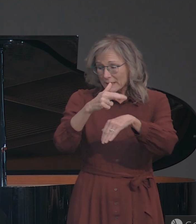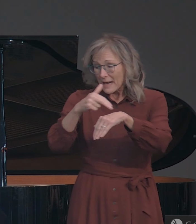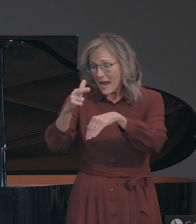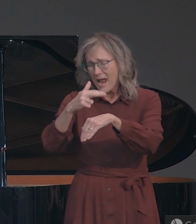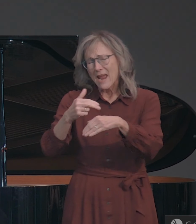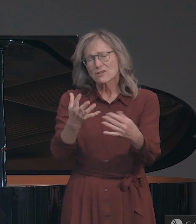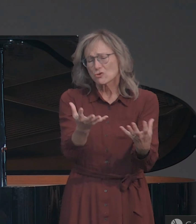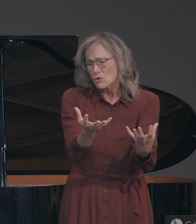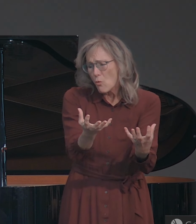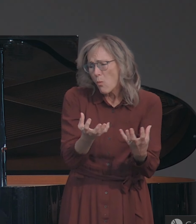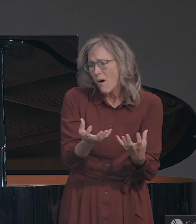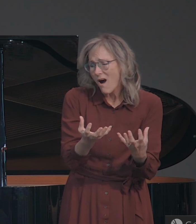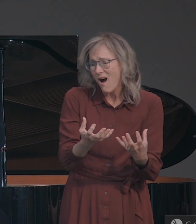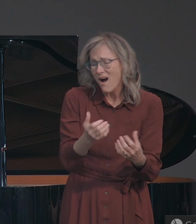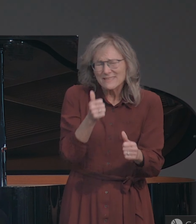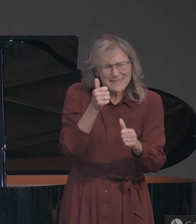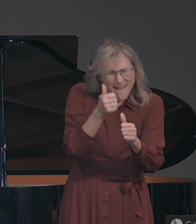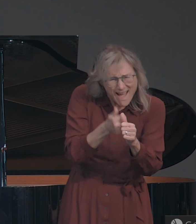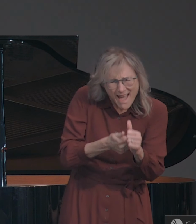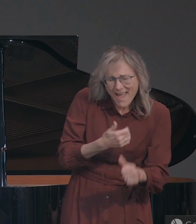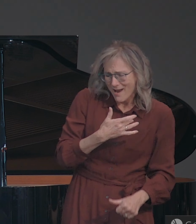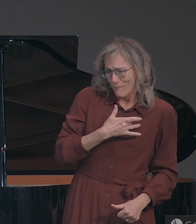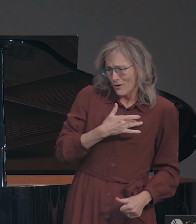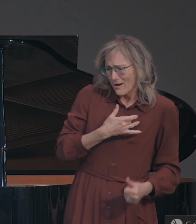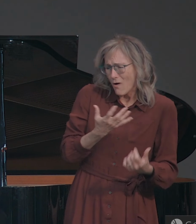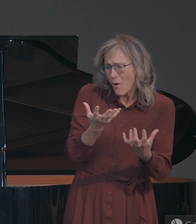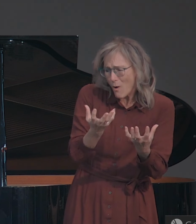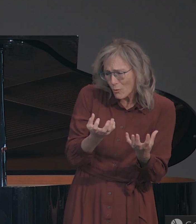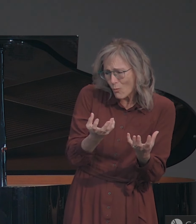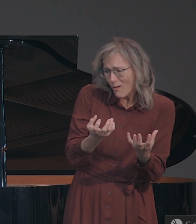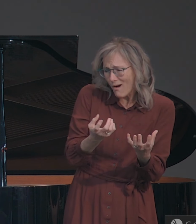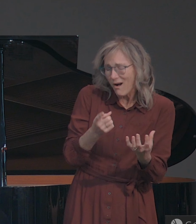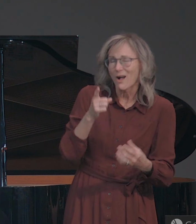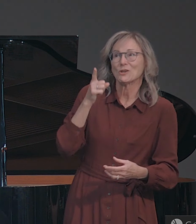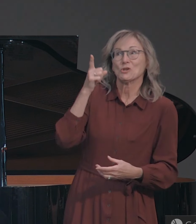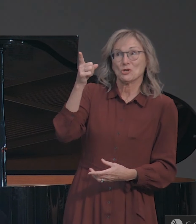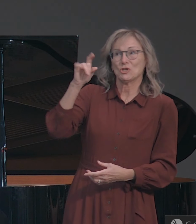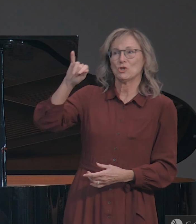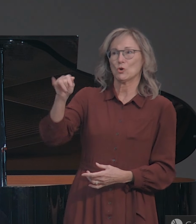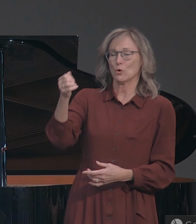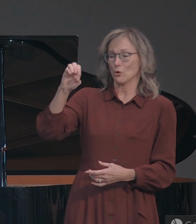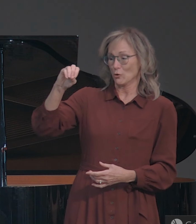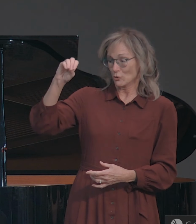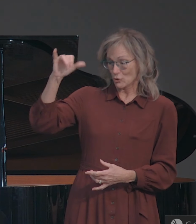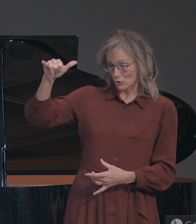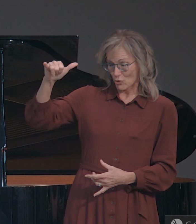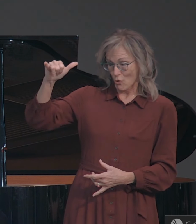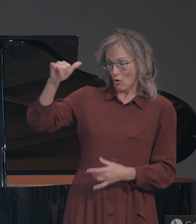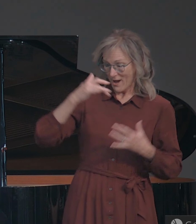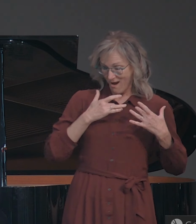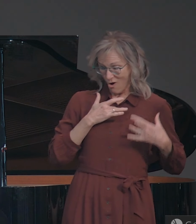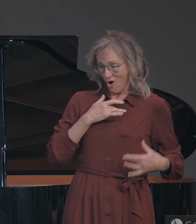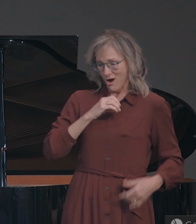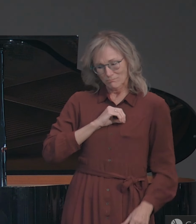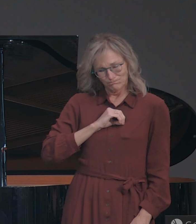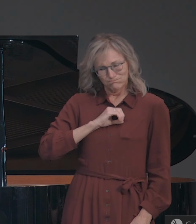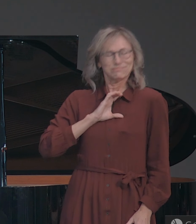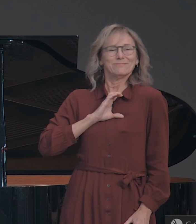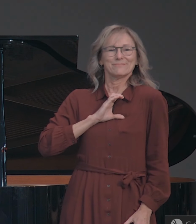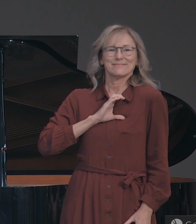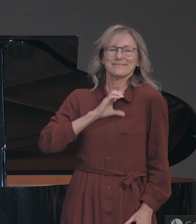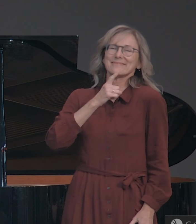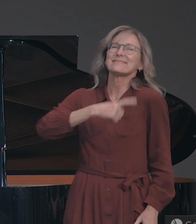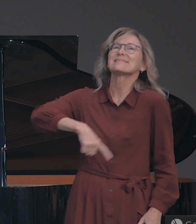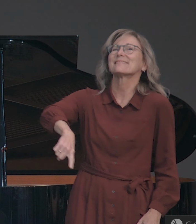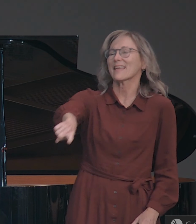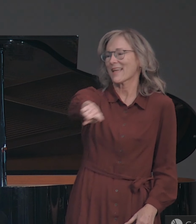of every nation, joy of every longing